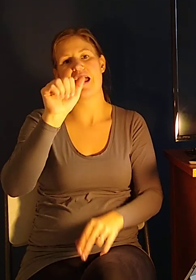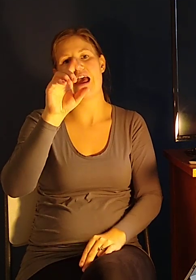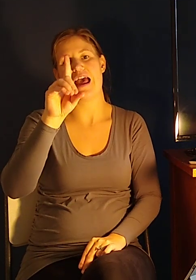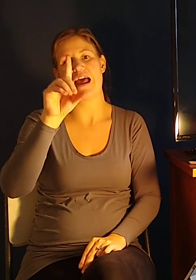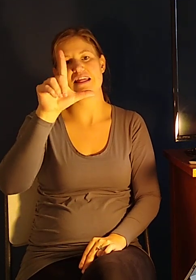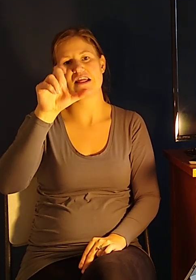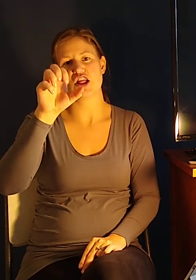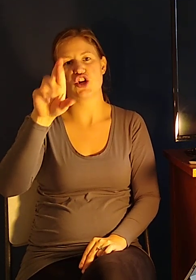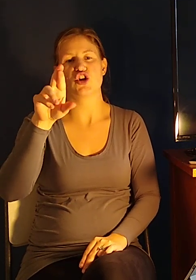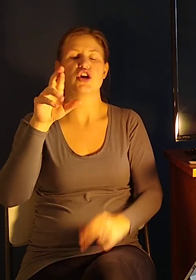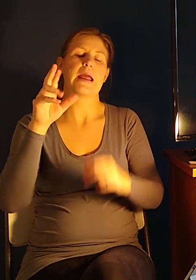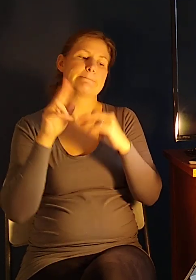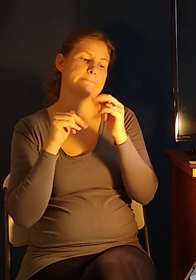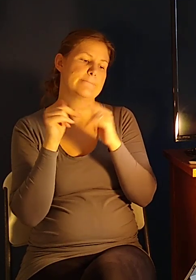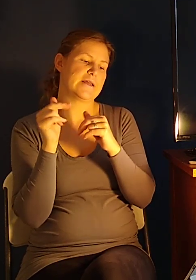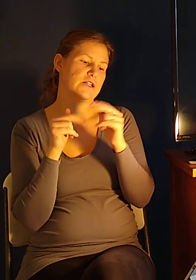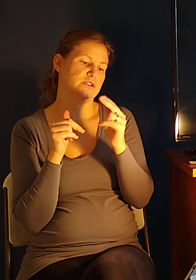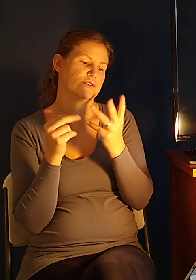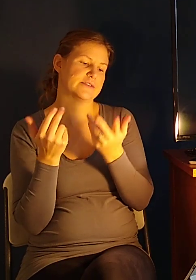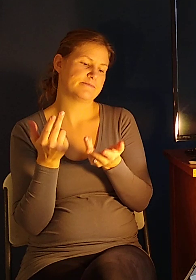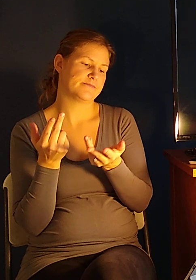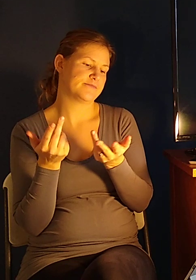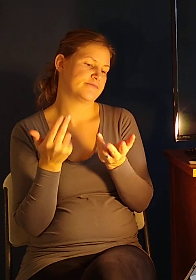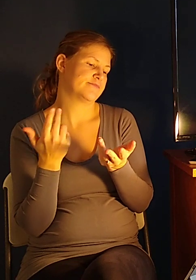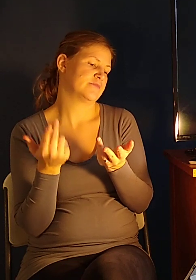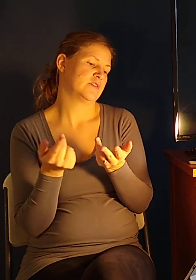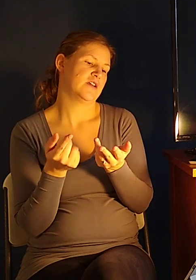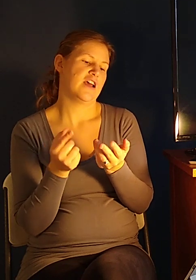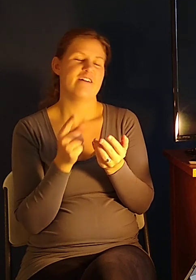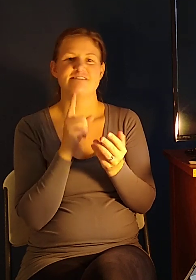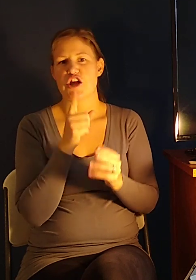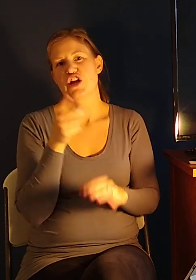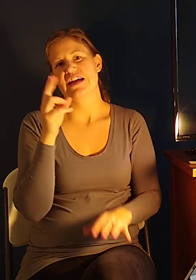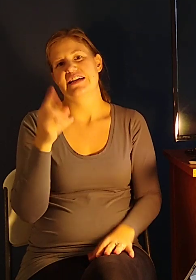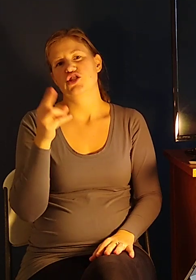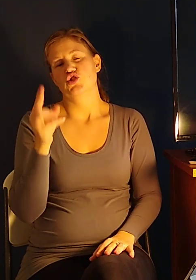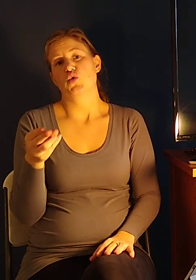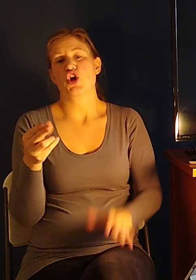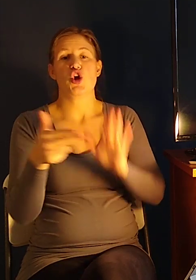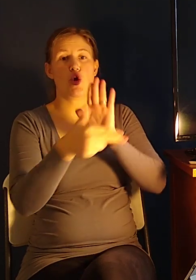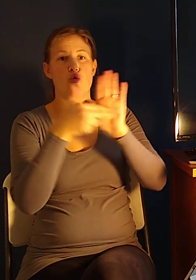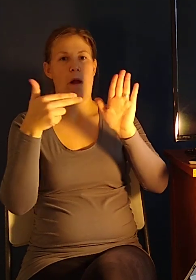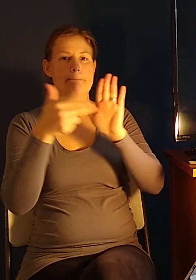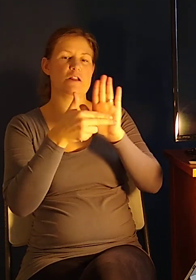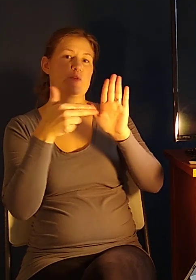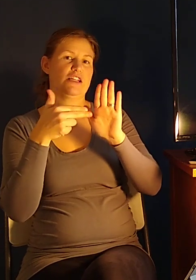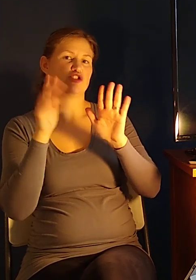they build a very historical and reputable firm called the Sullivan Adler.